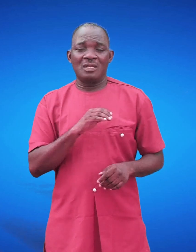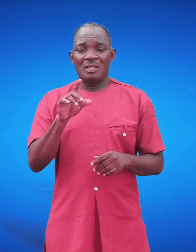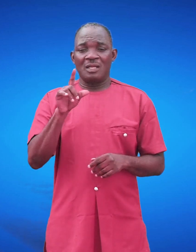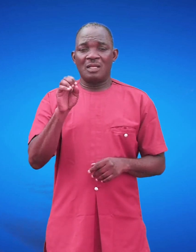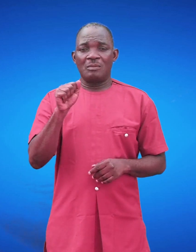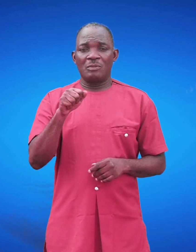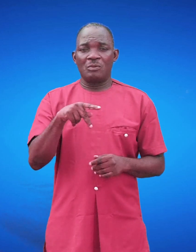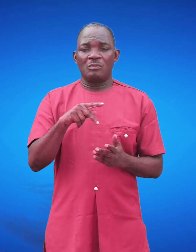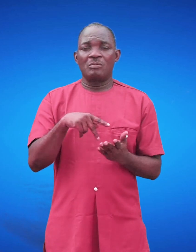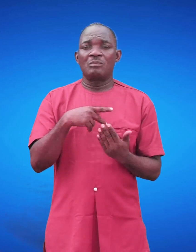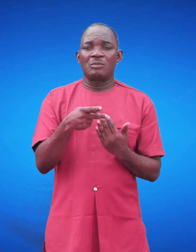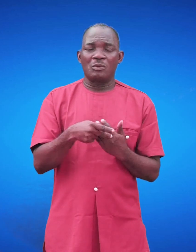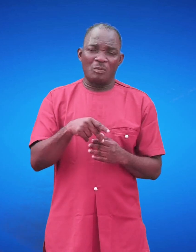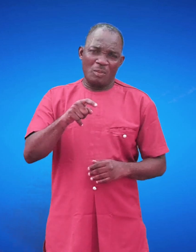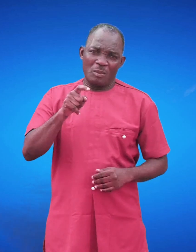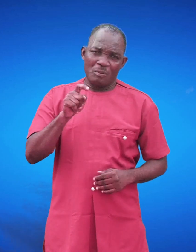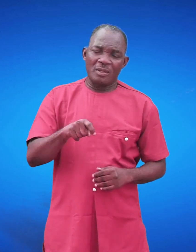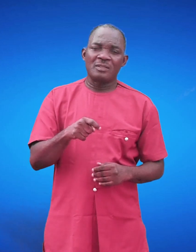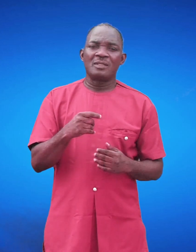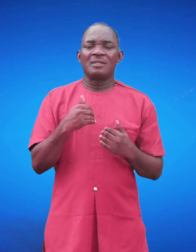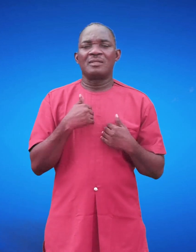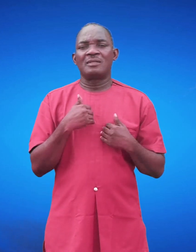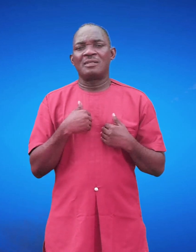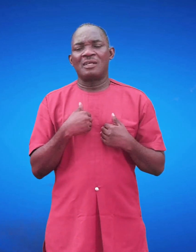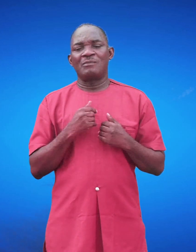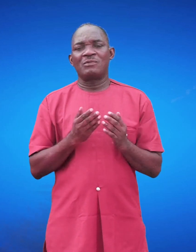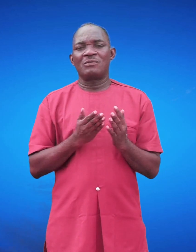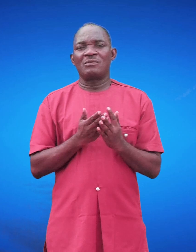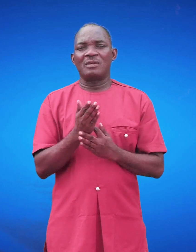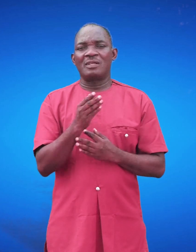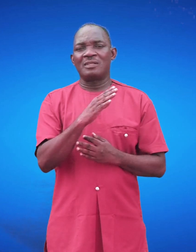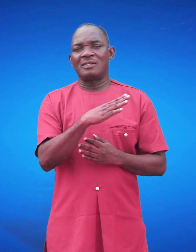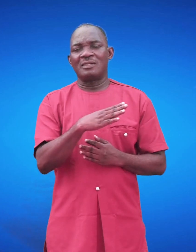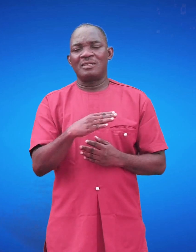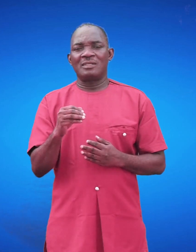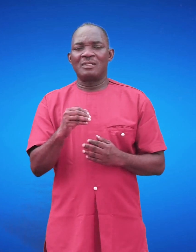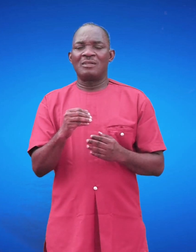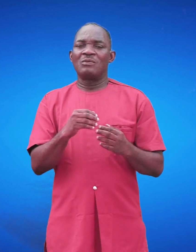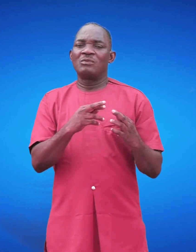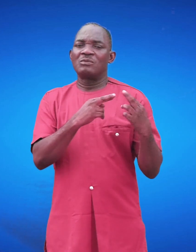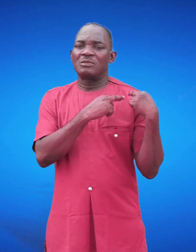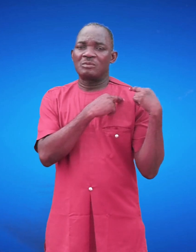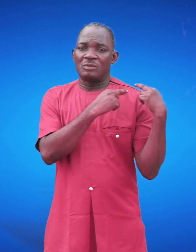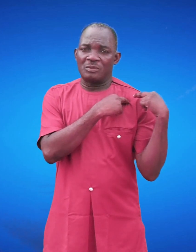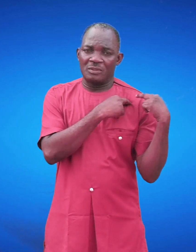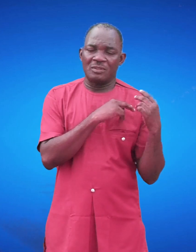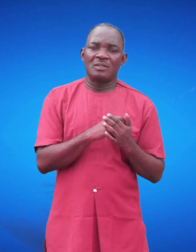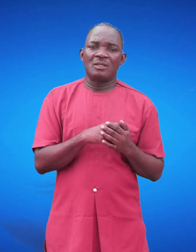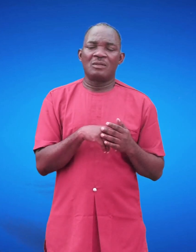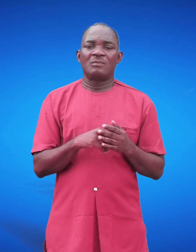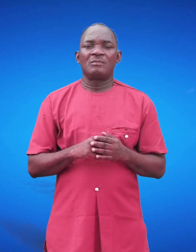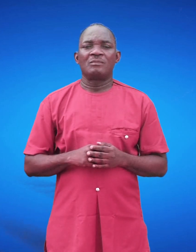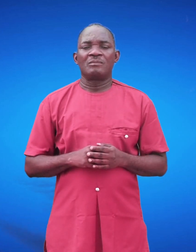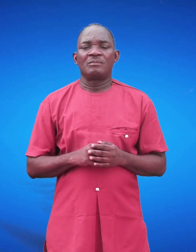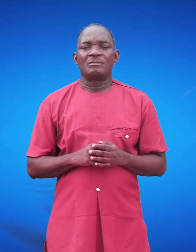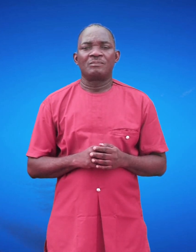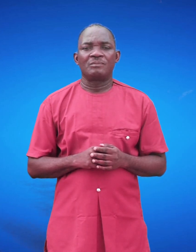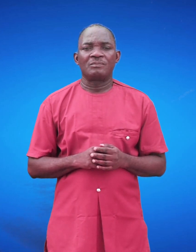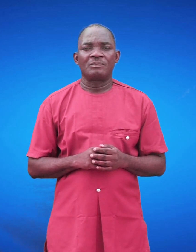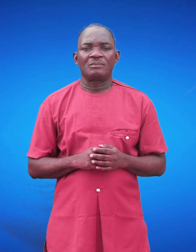program must have a rights and responsibilities charter. This